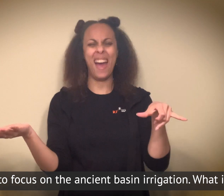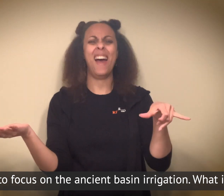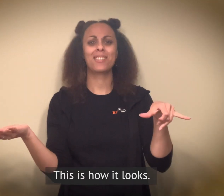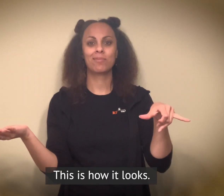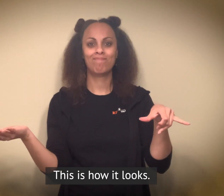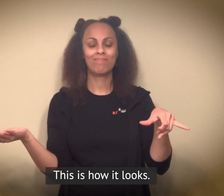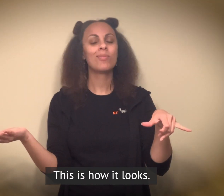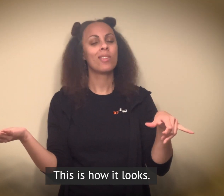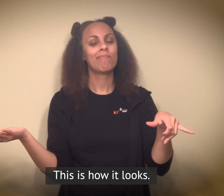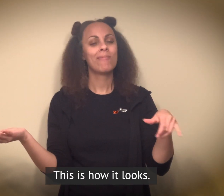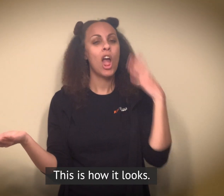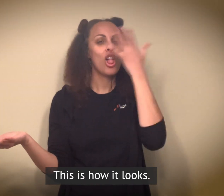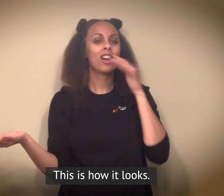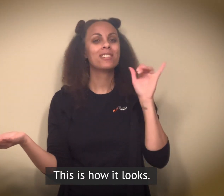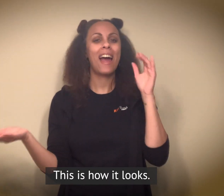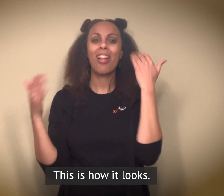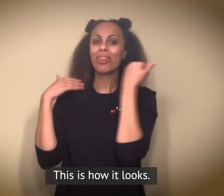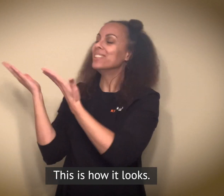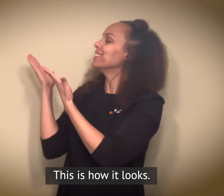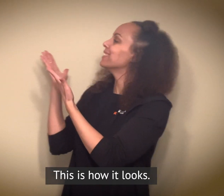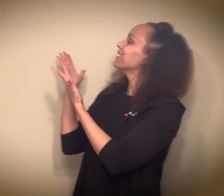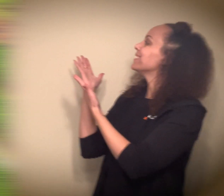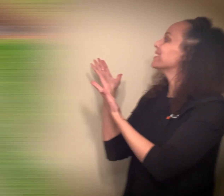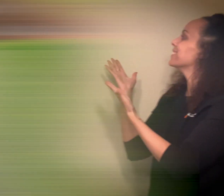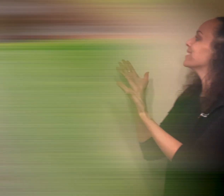that? This is how it works.